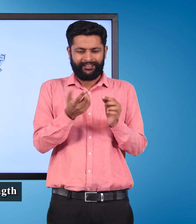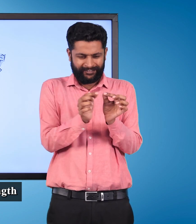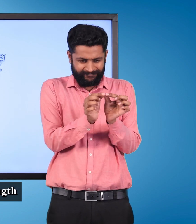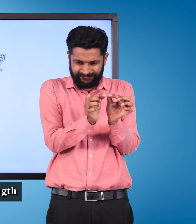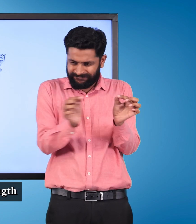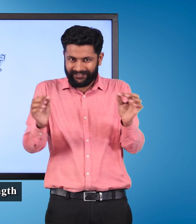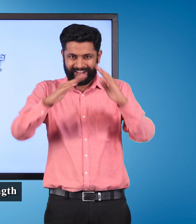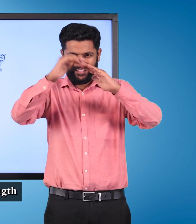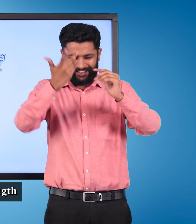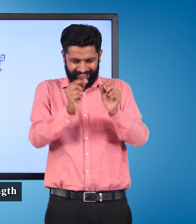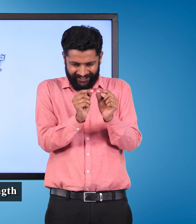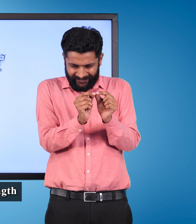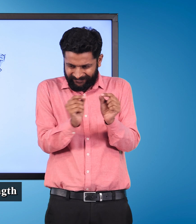their length,